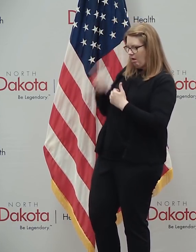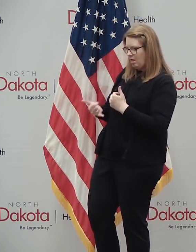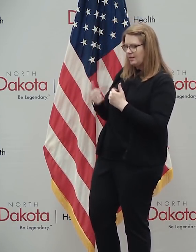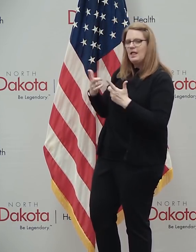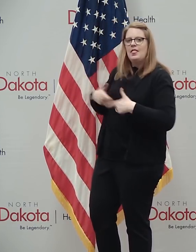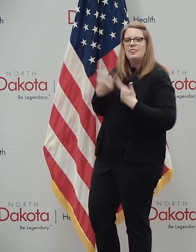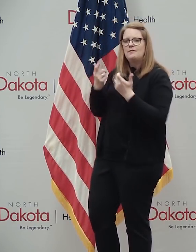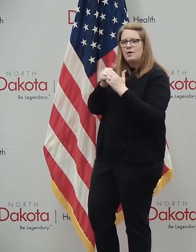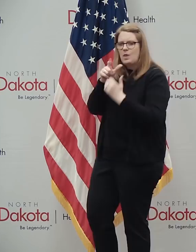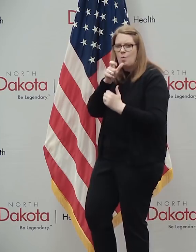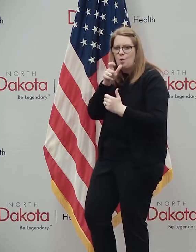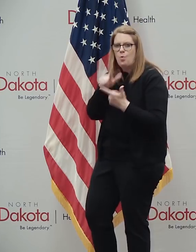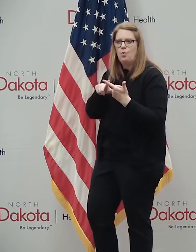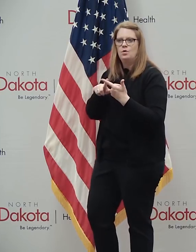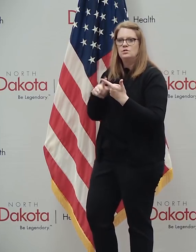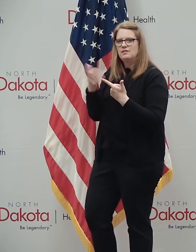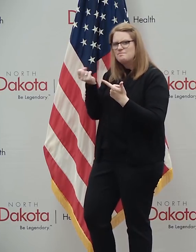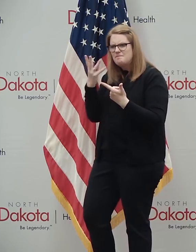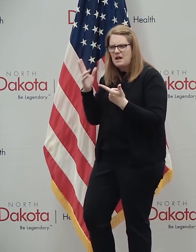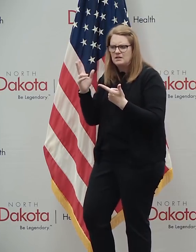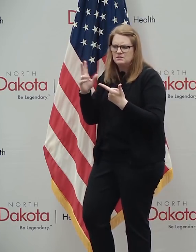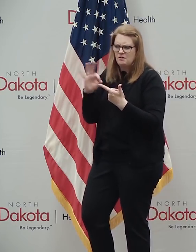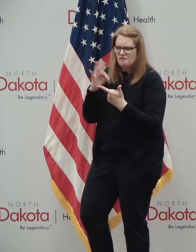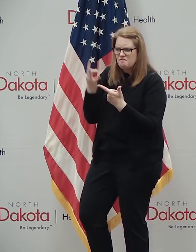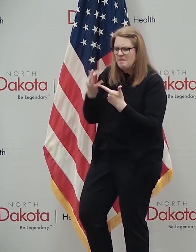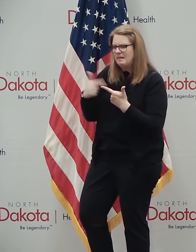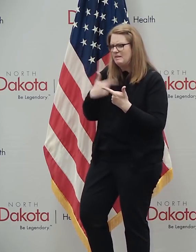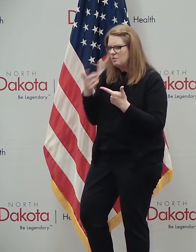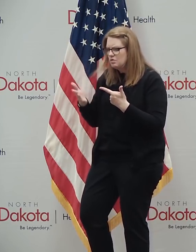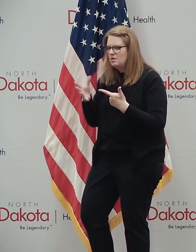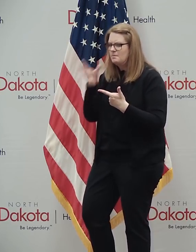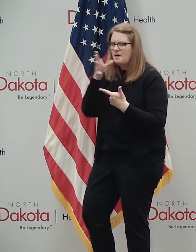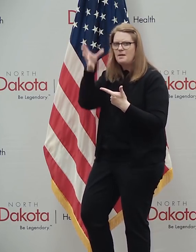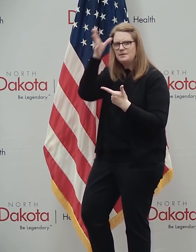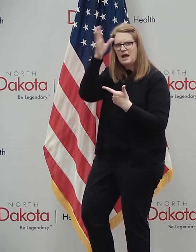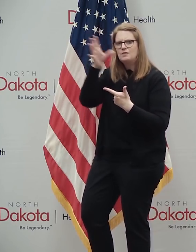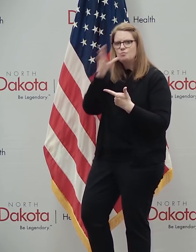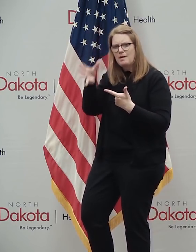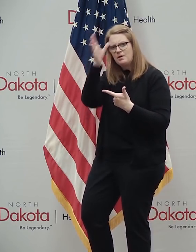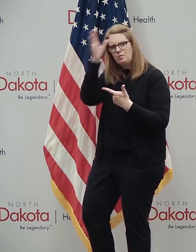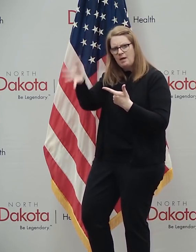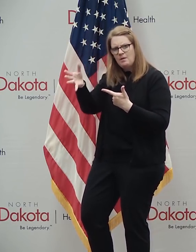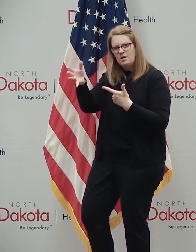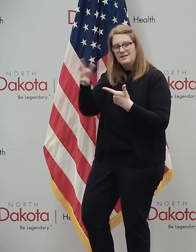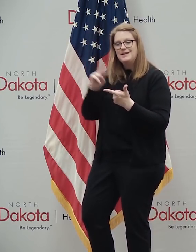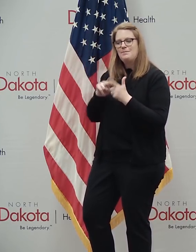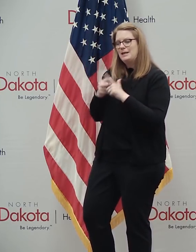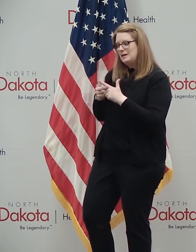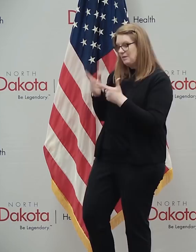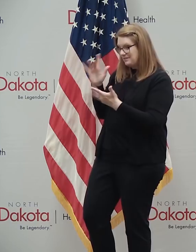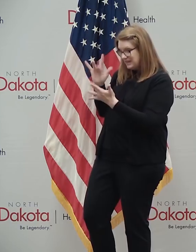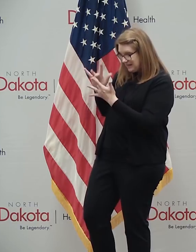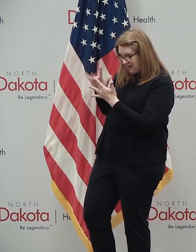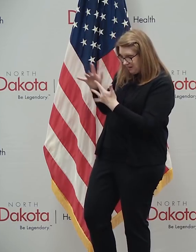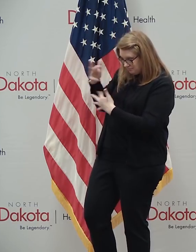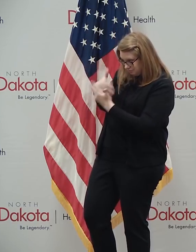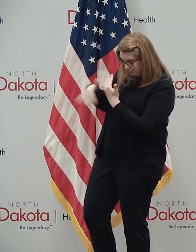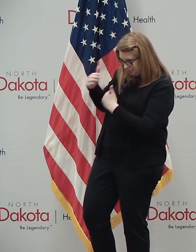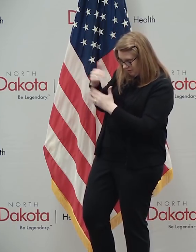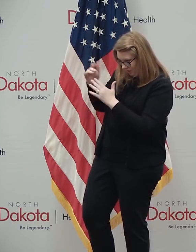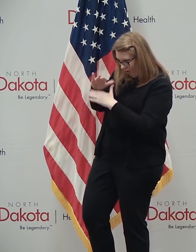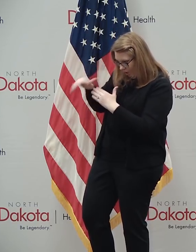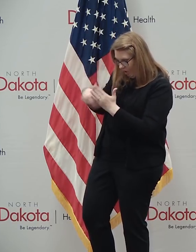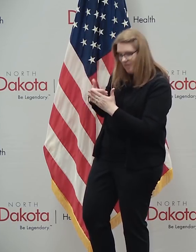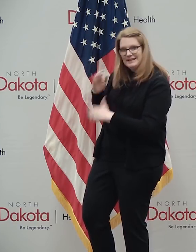with. Is it a multi-generational situation? If it is, we probably need to be contacting all of them and arranging testing for them.